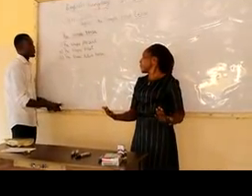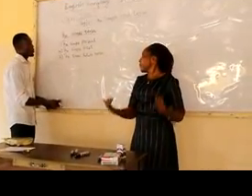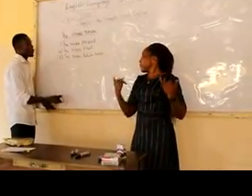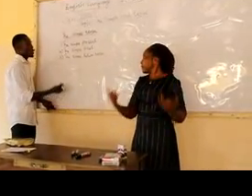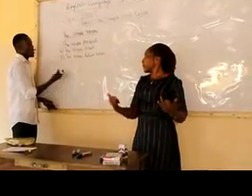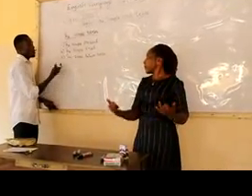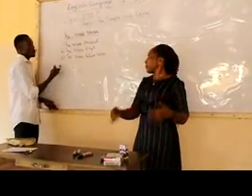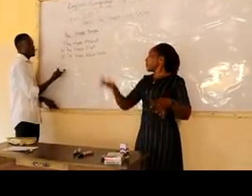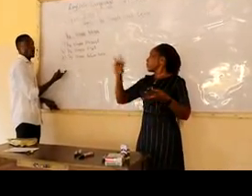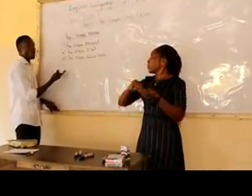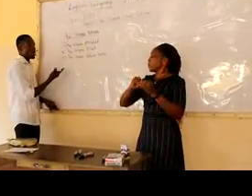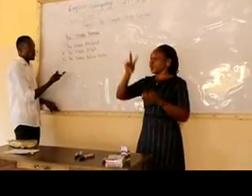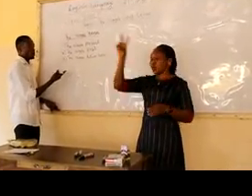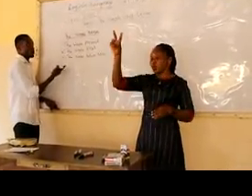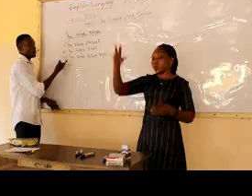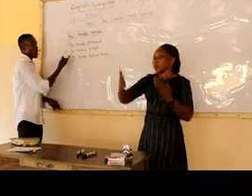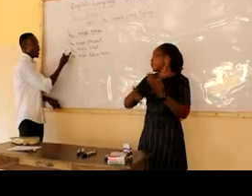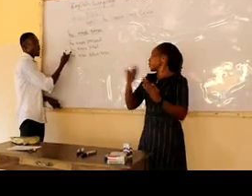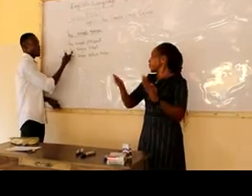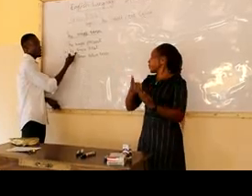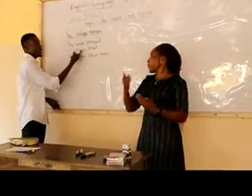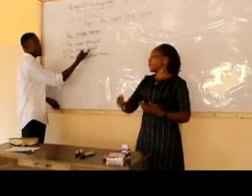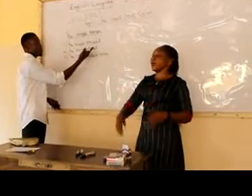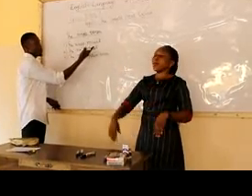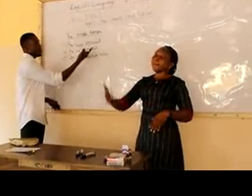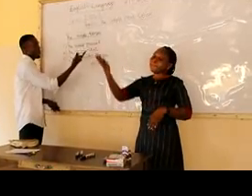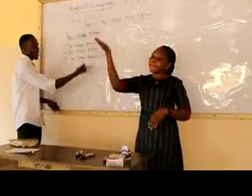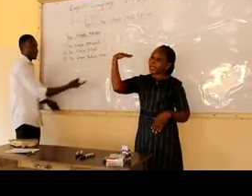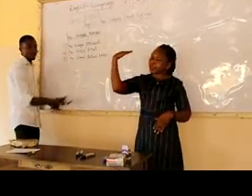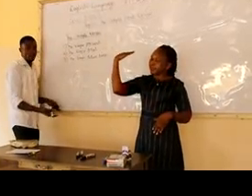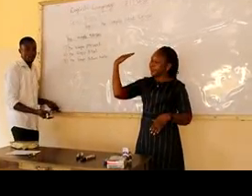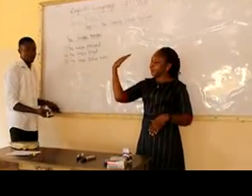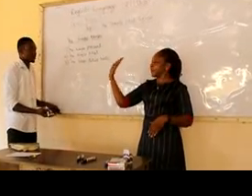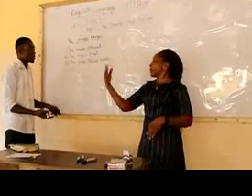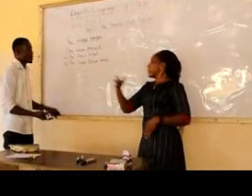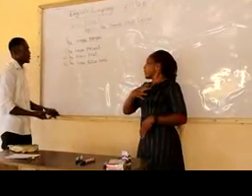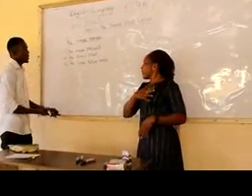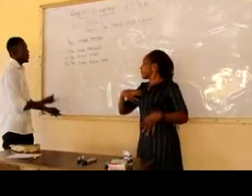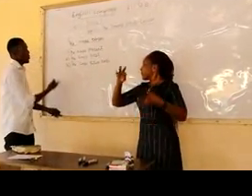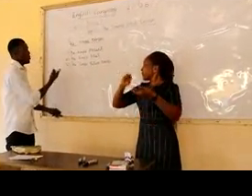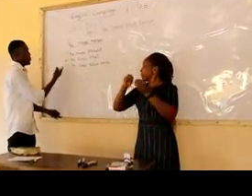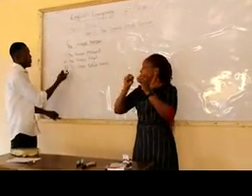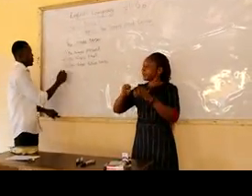future. Today we are going to look at the simple past.